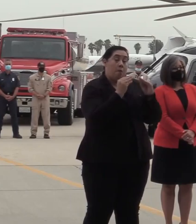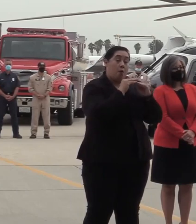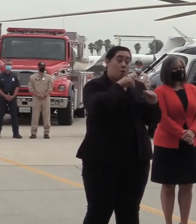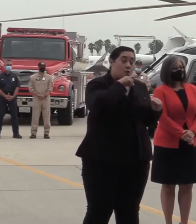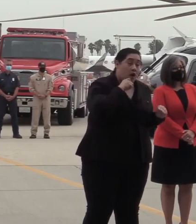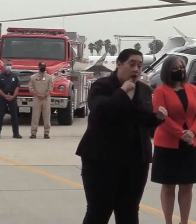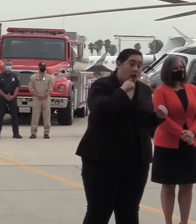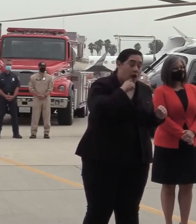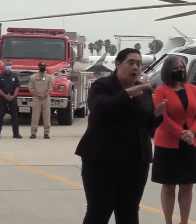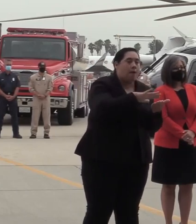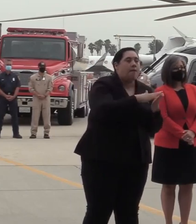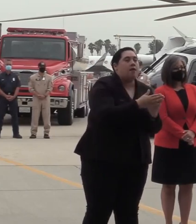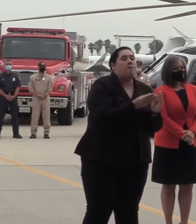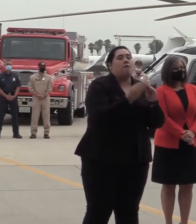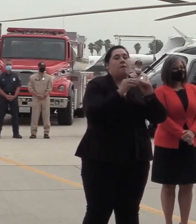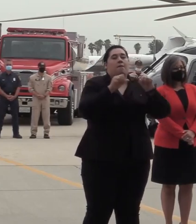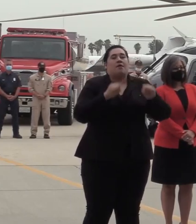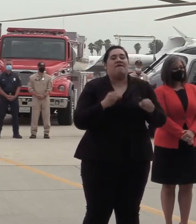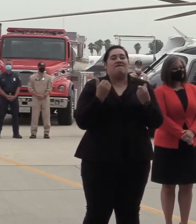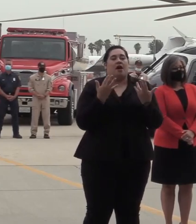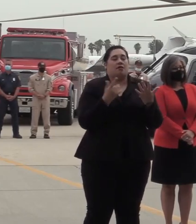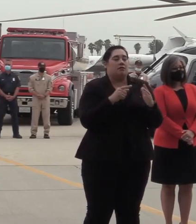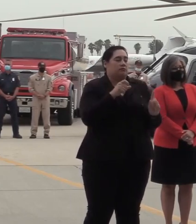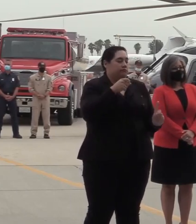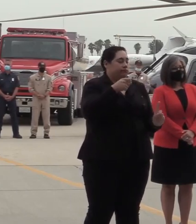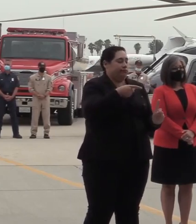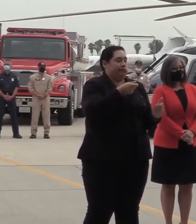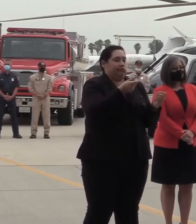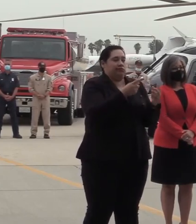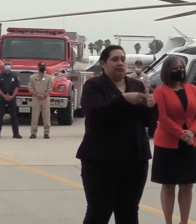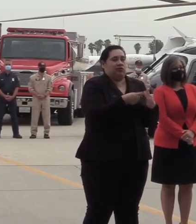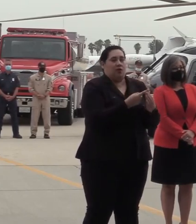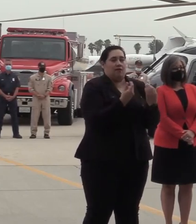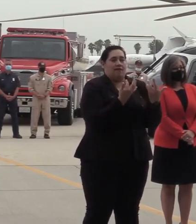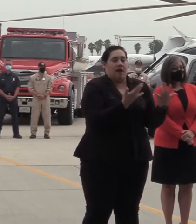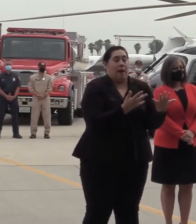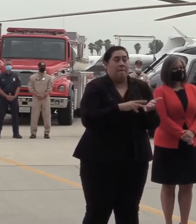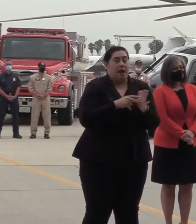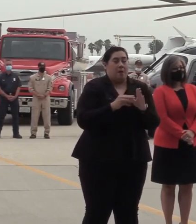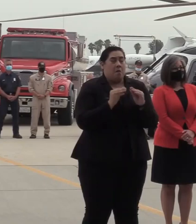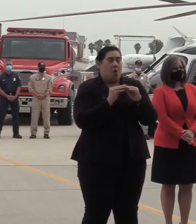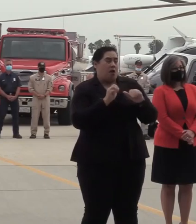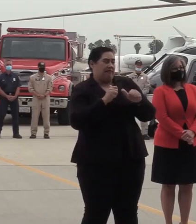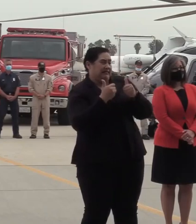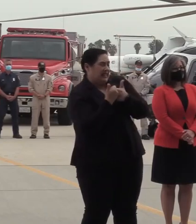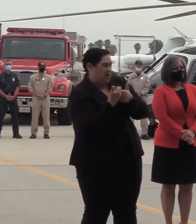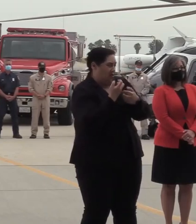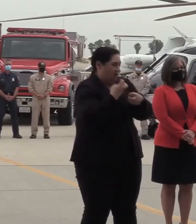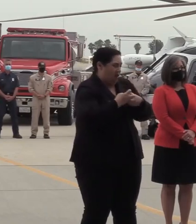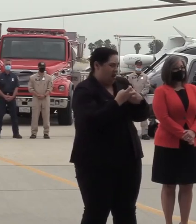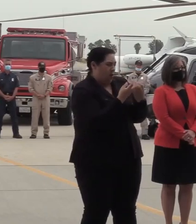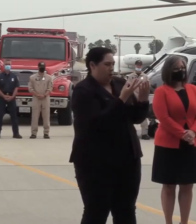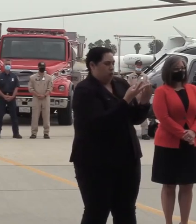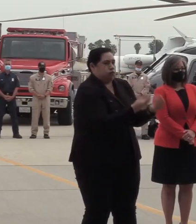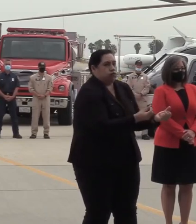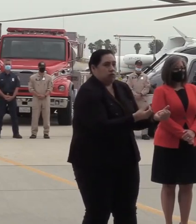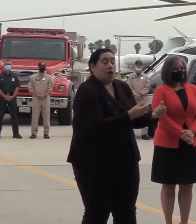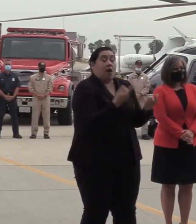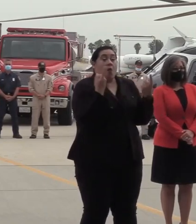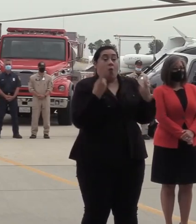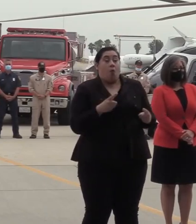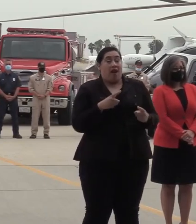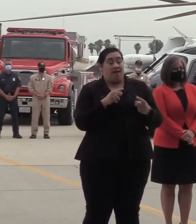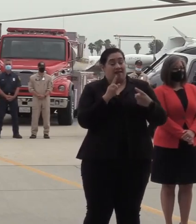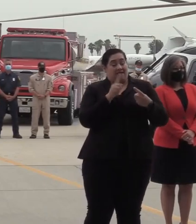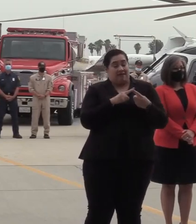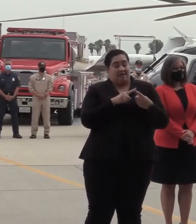grass means more potential for fires to start and more challenging to extinguish. When these fuel conditions mix